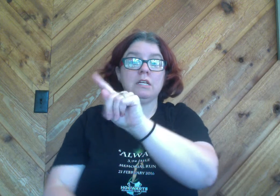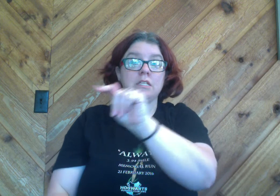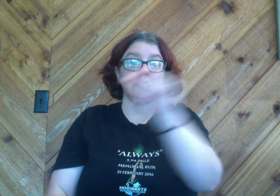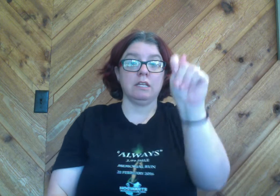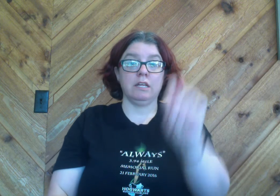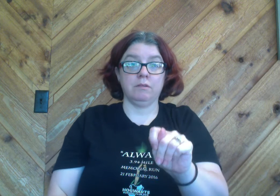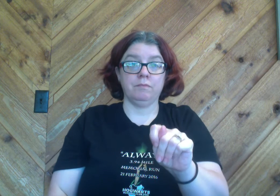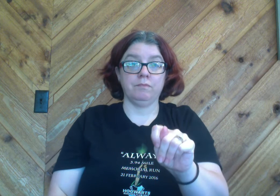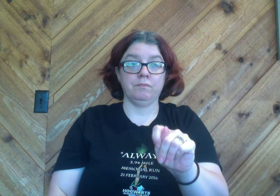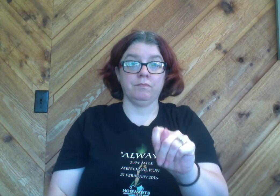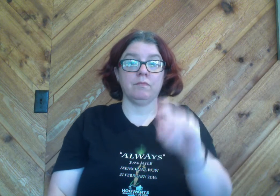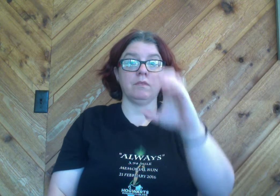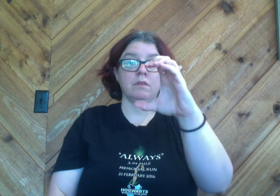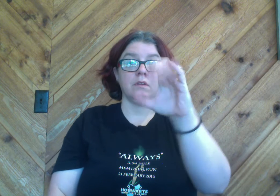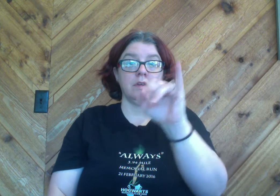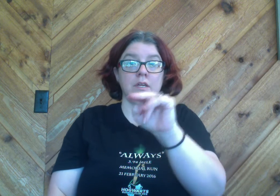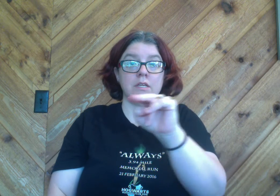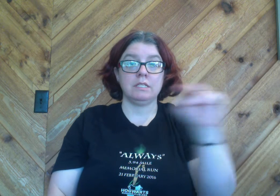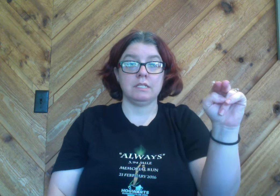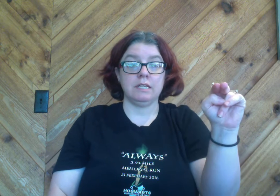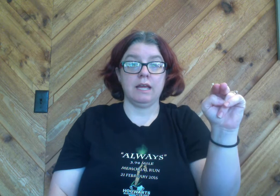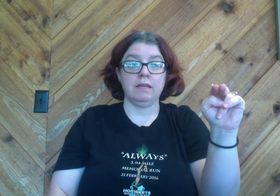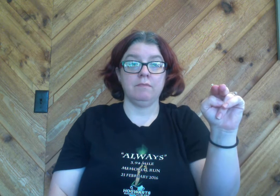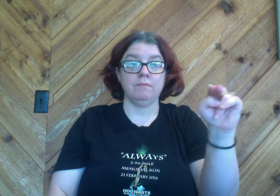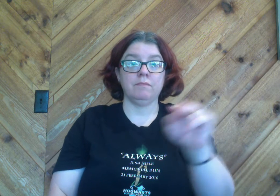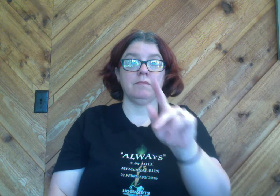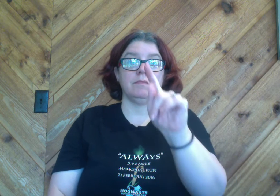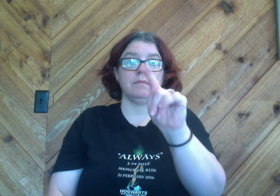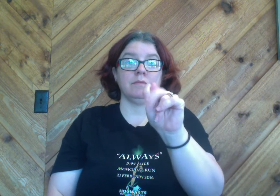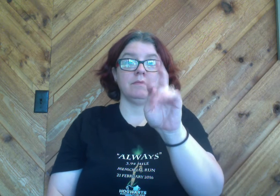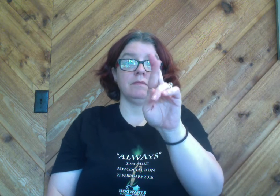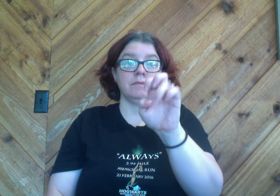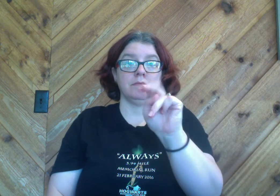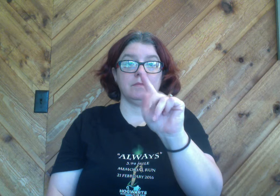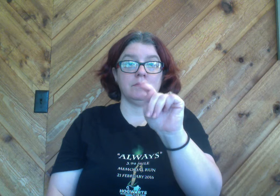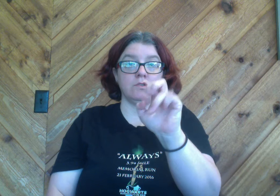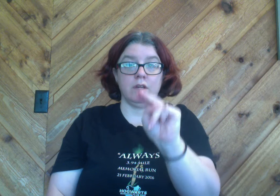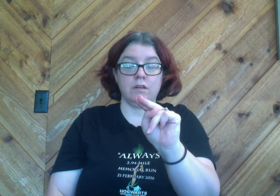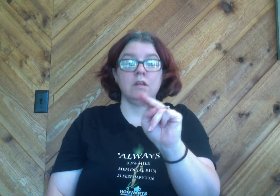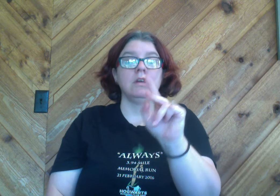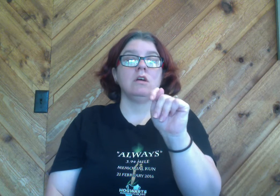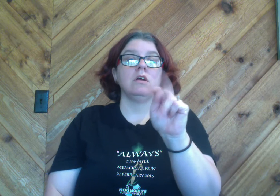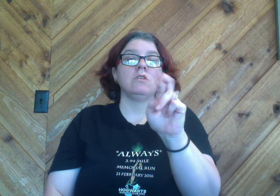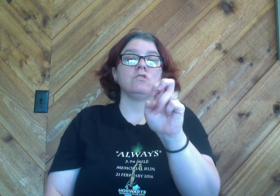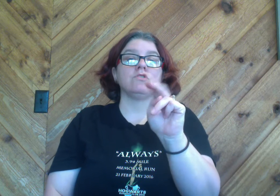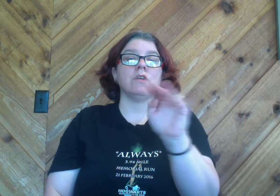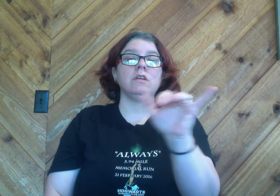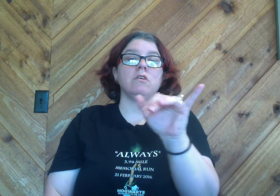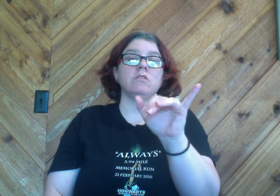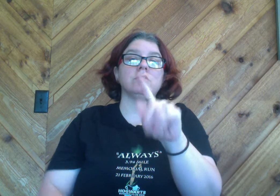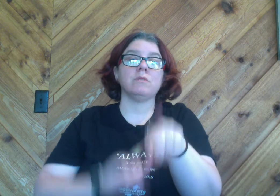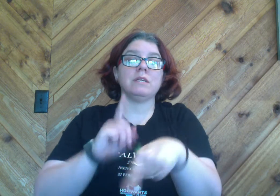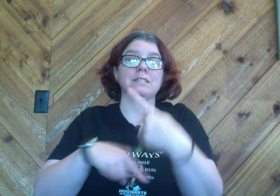Toledo, Cincinnati, Trenton. Trenton also is